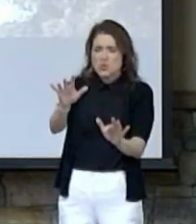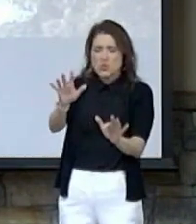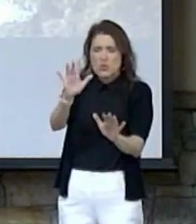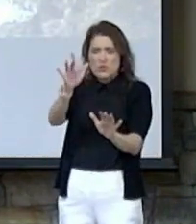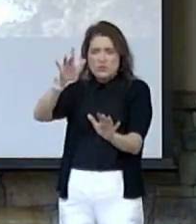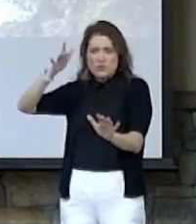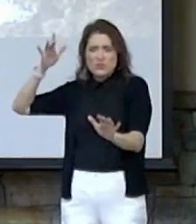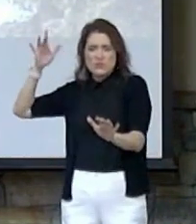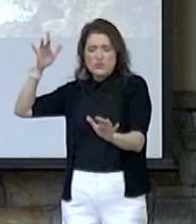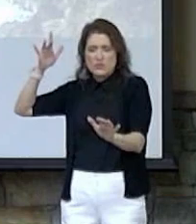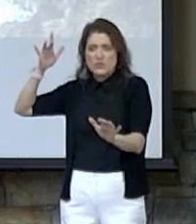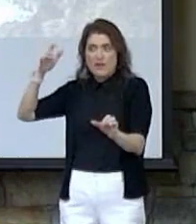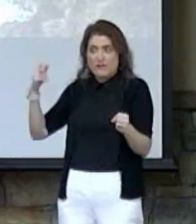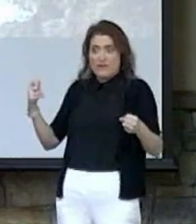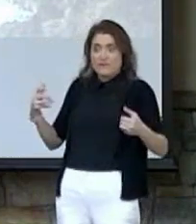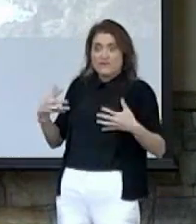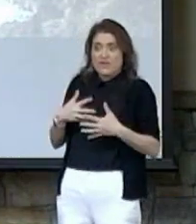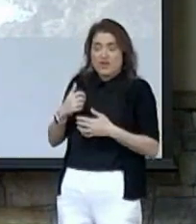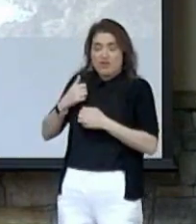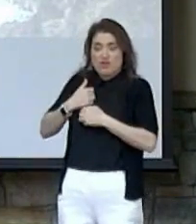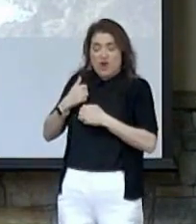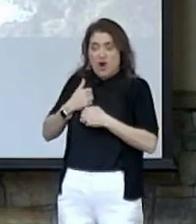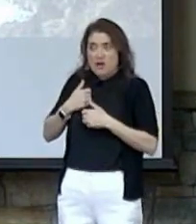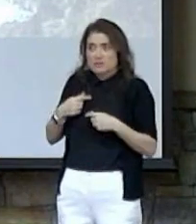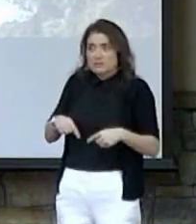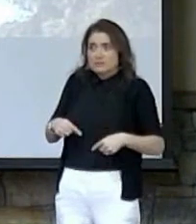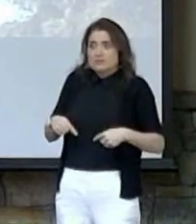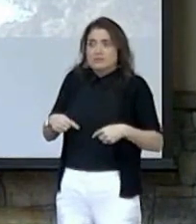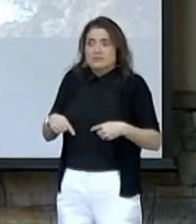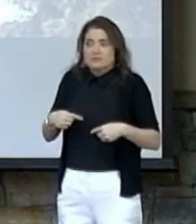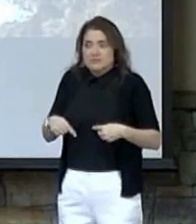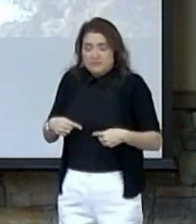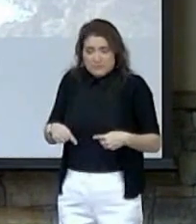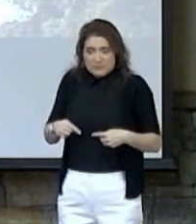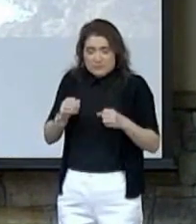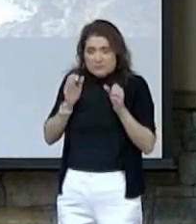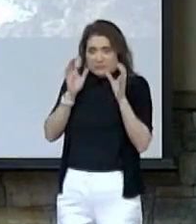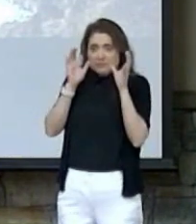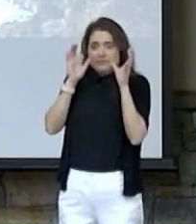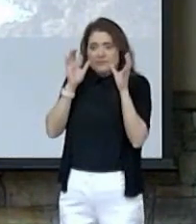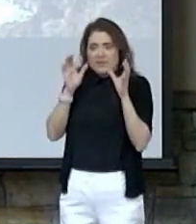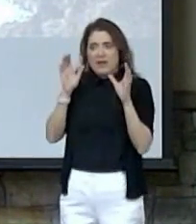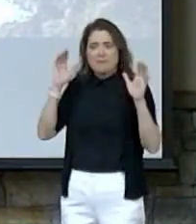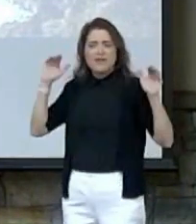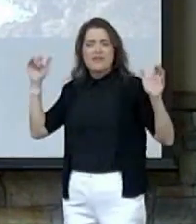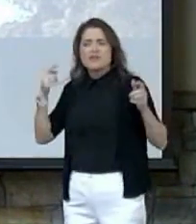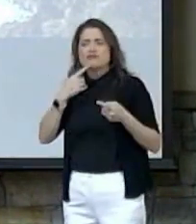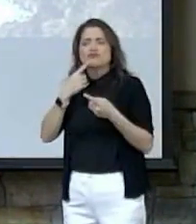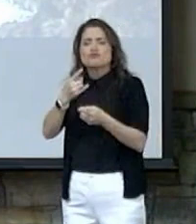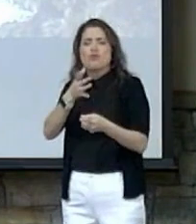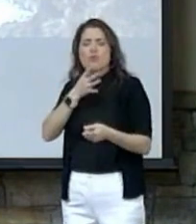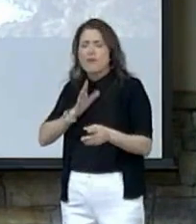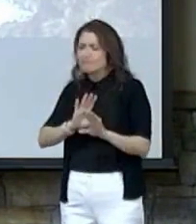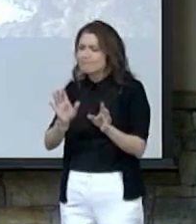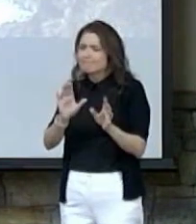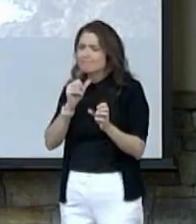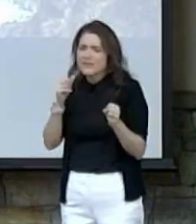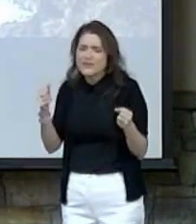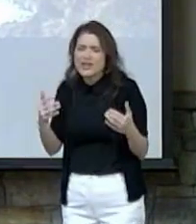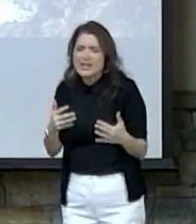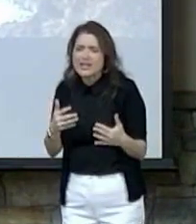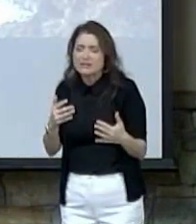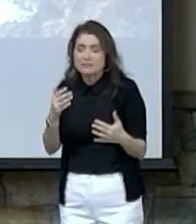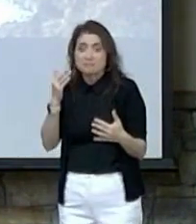him, the guards trembled and became like dead men. But the angel said to the woman, 'Do not be afraid, for I know that you